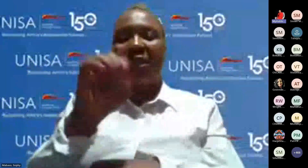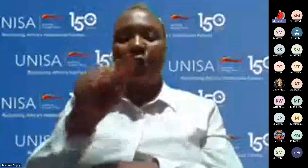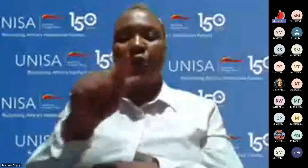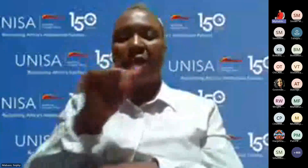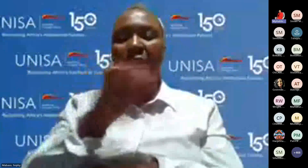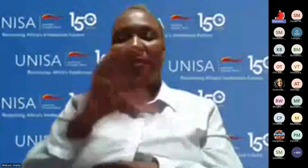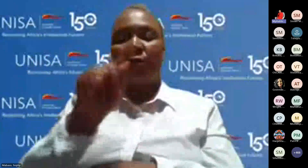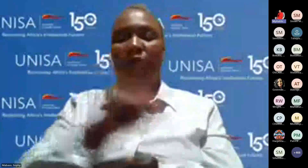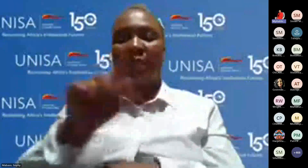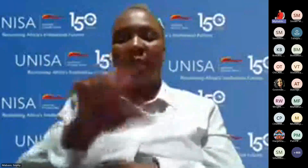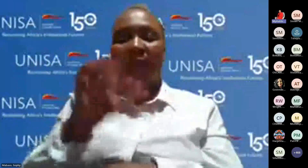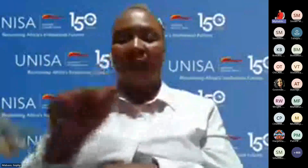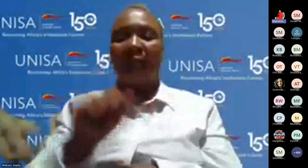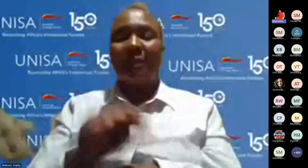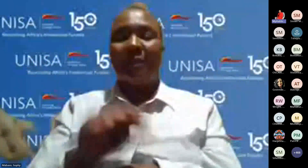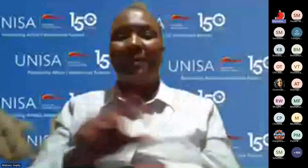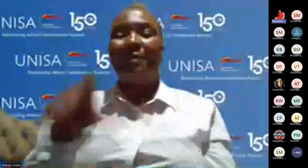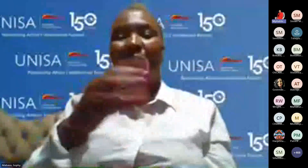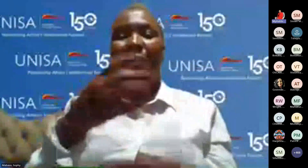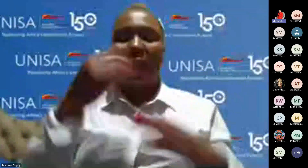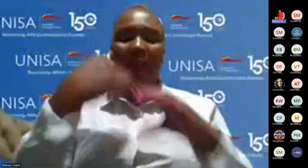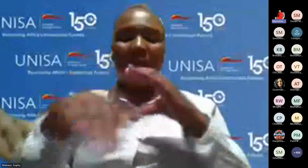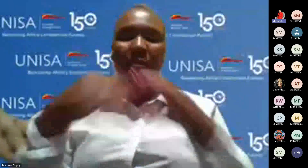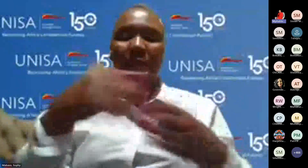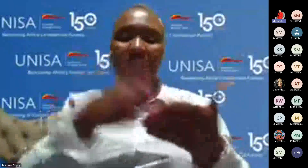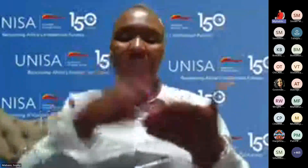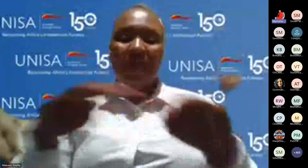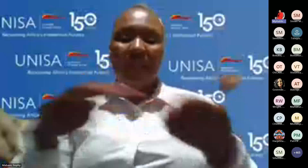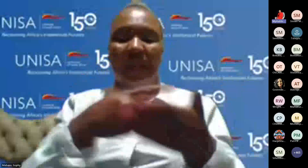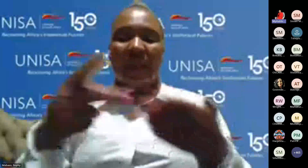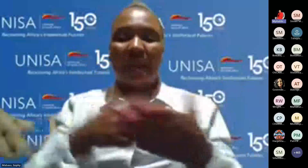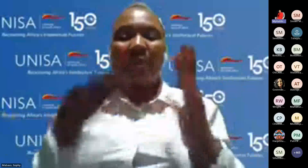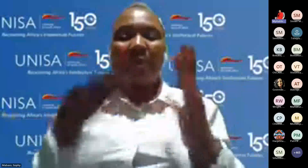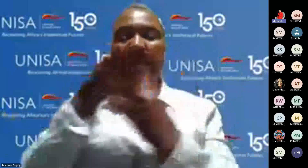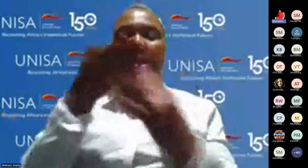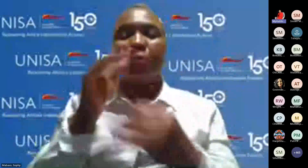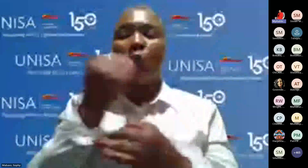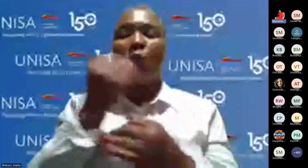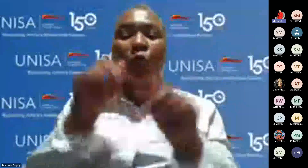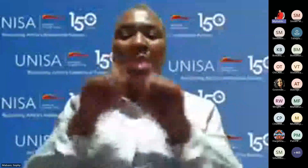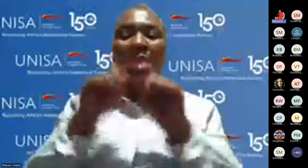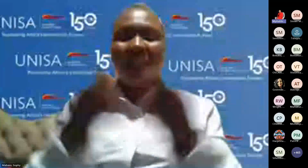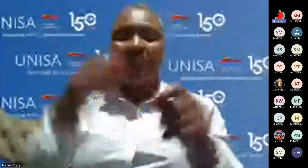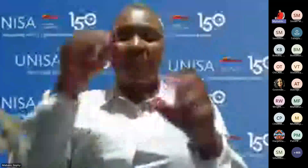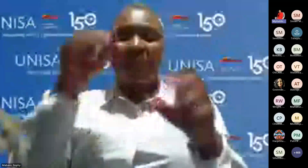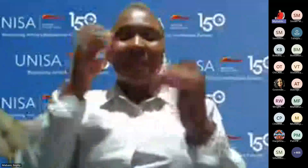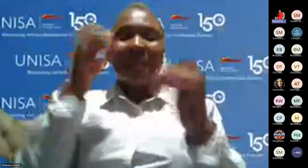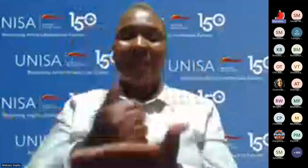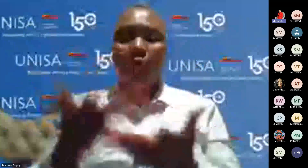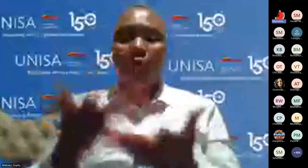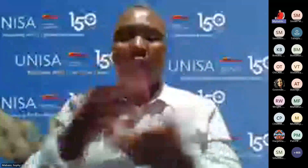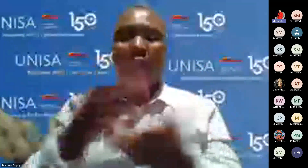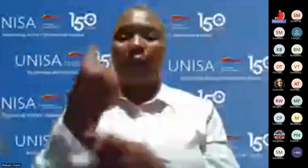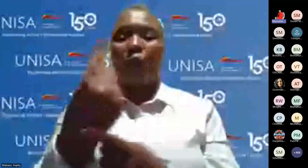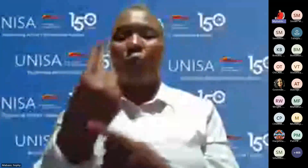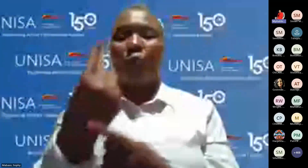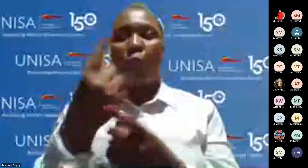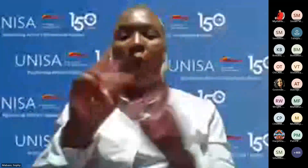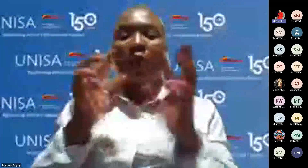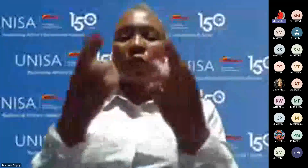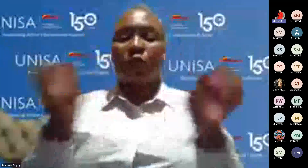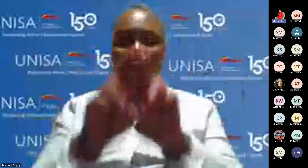exams@unisa.ac.za. So this email address is accessed by the team that is sitting in one call.